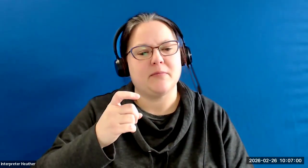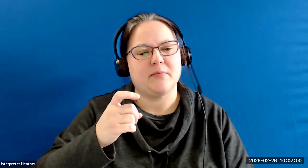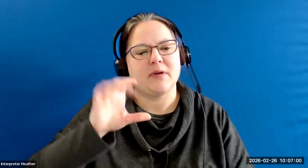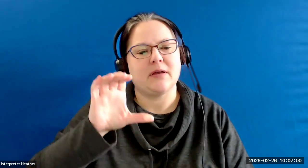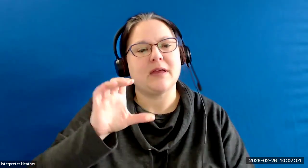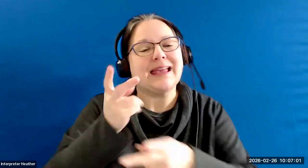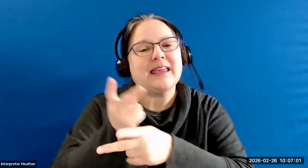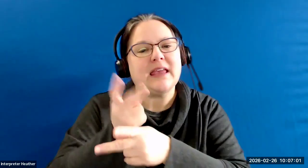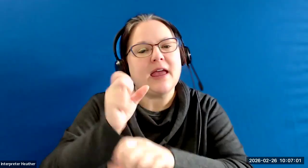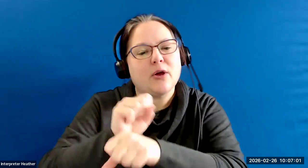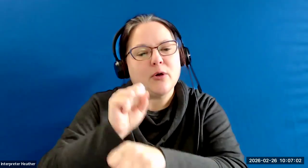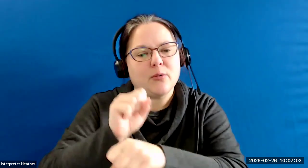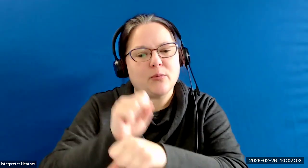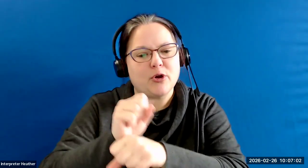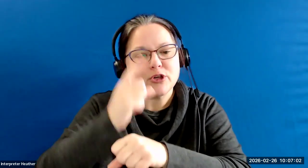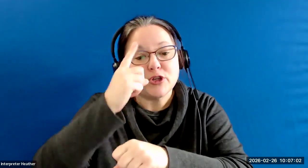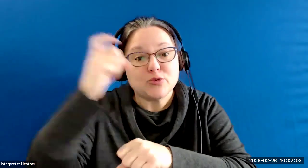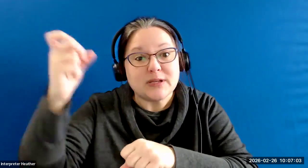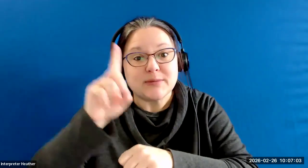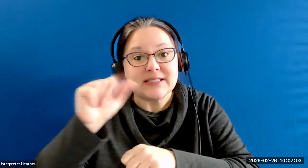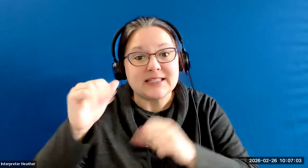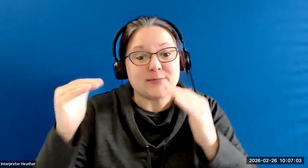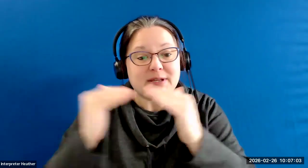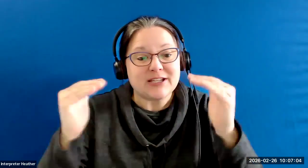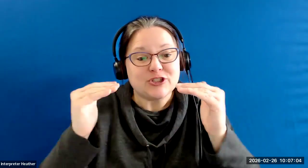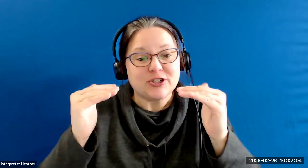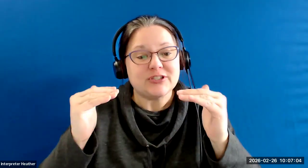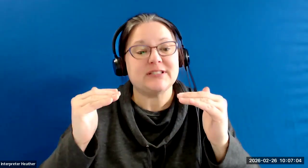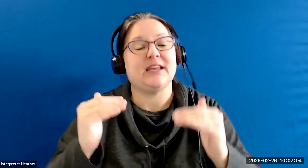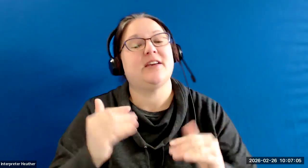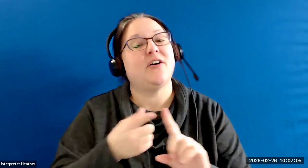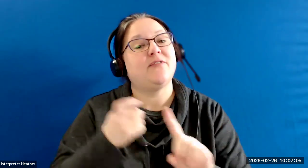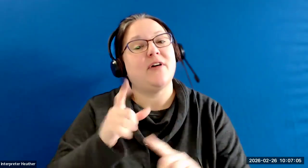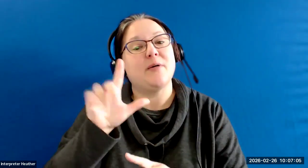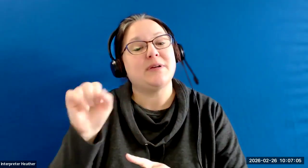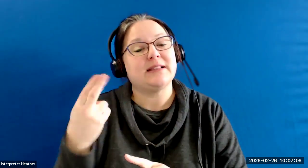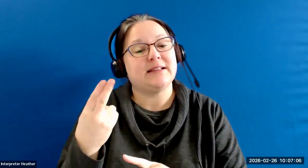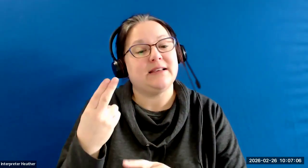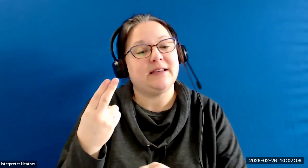Leah Lakshmi Peepsna Sammersuna.